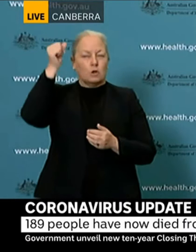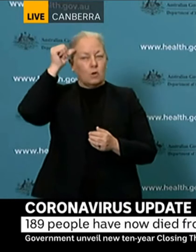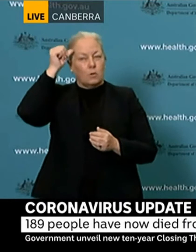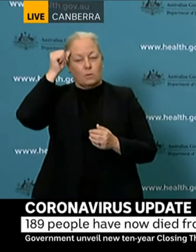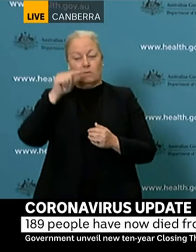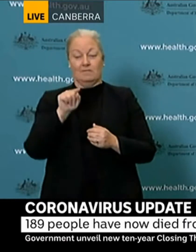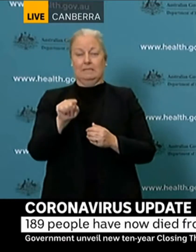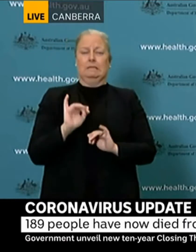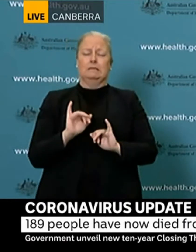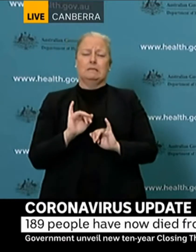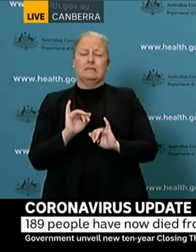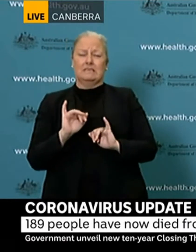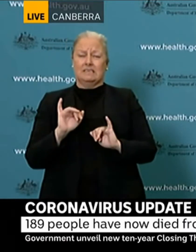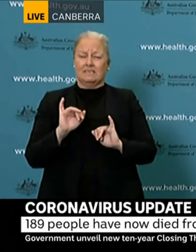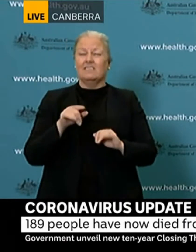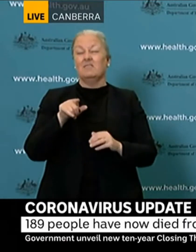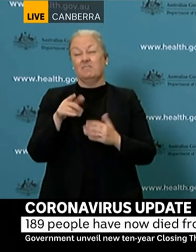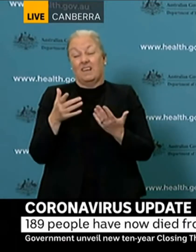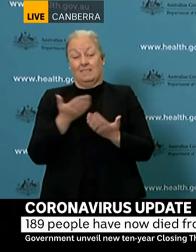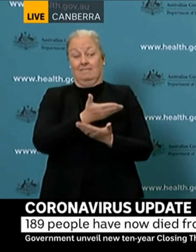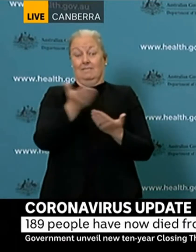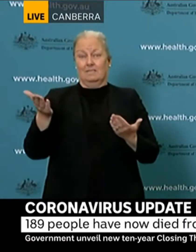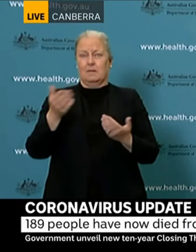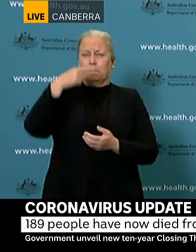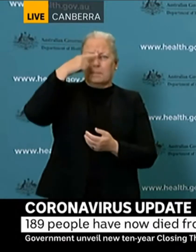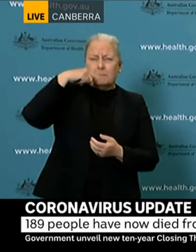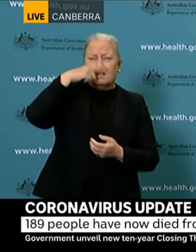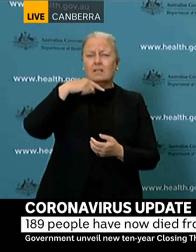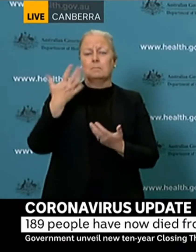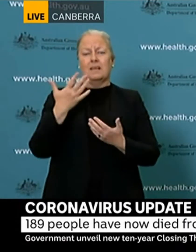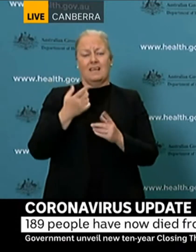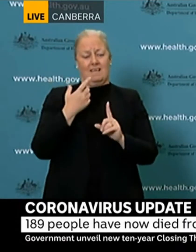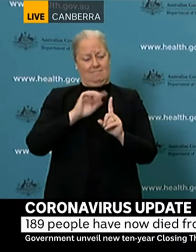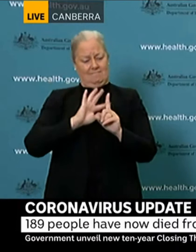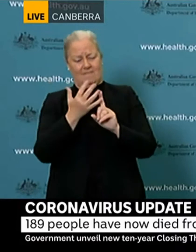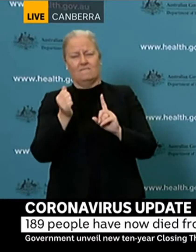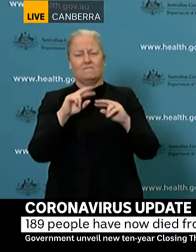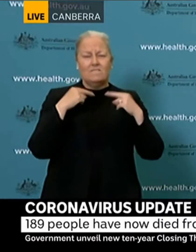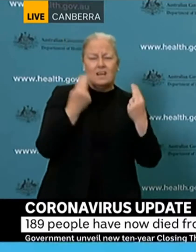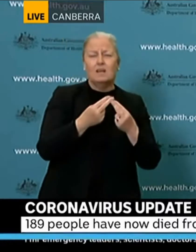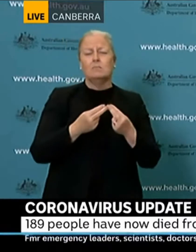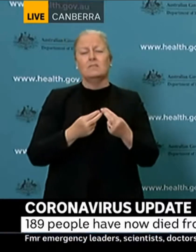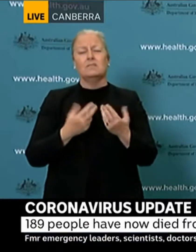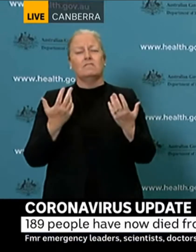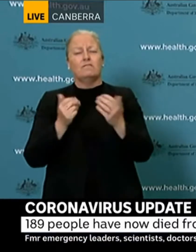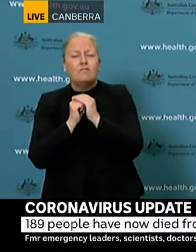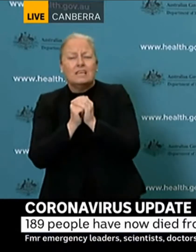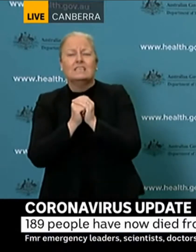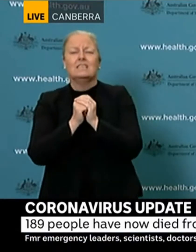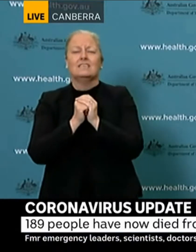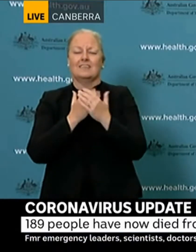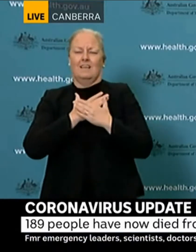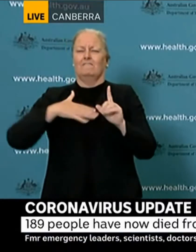these are numbers, these are all representing real people, real families, friends and loved ones. And